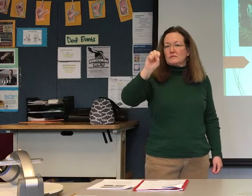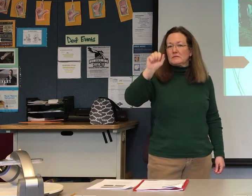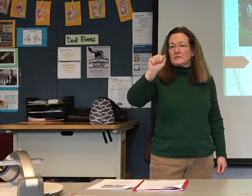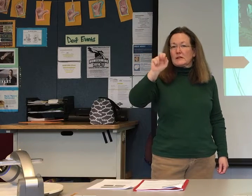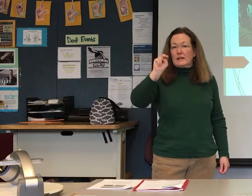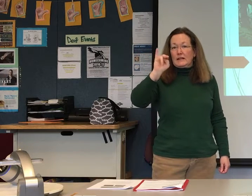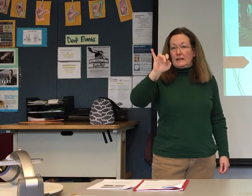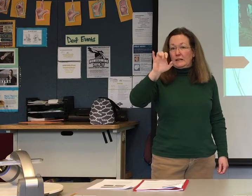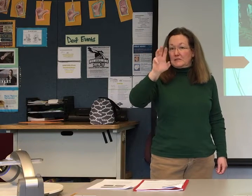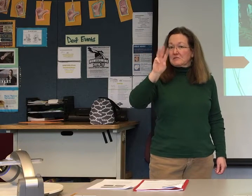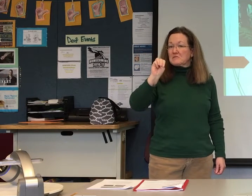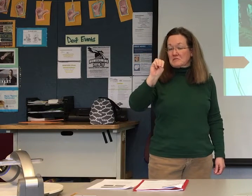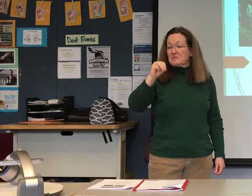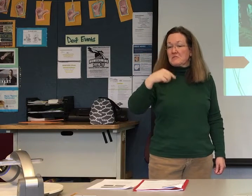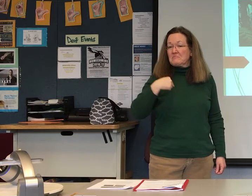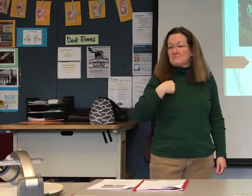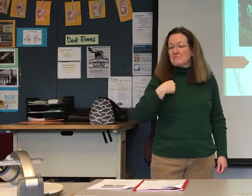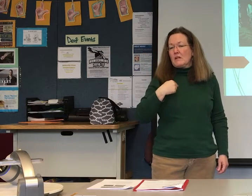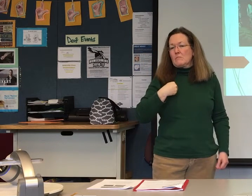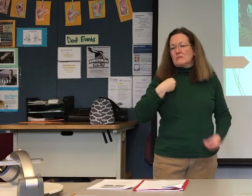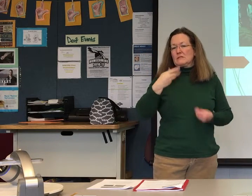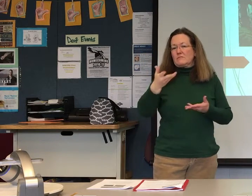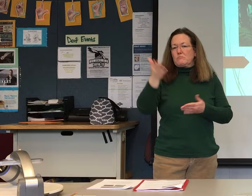I'm here to give you a presentation about wetlands.